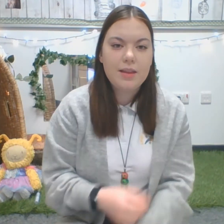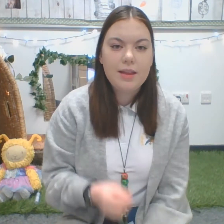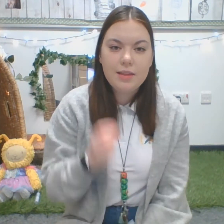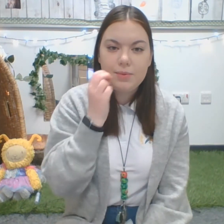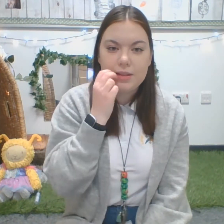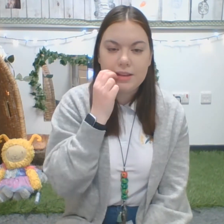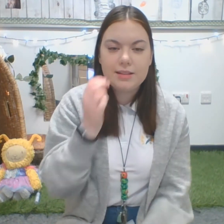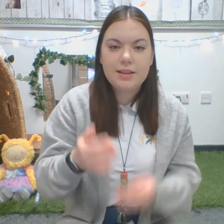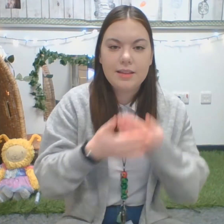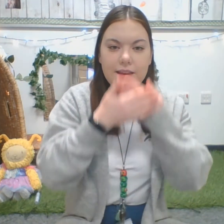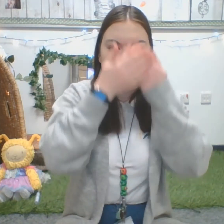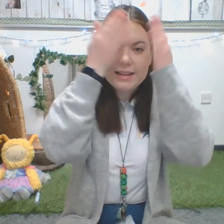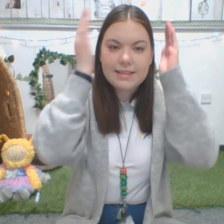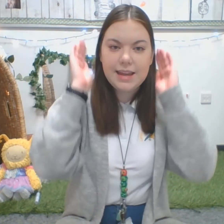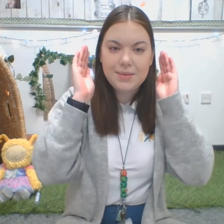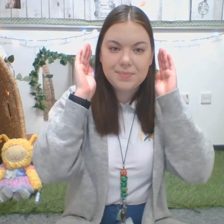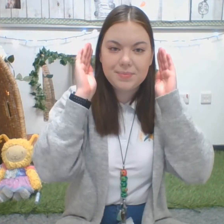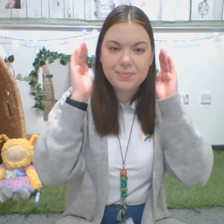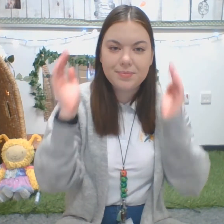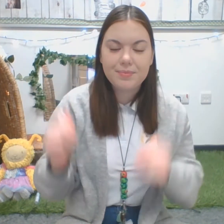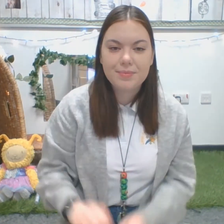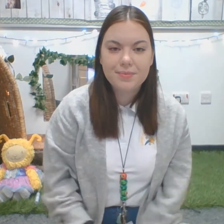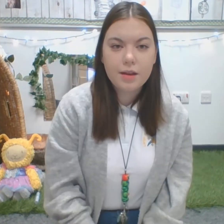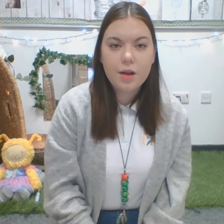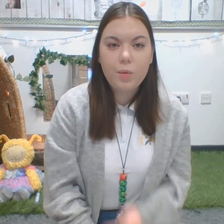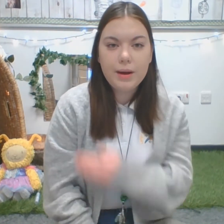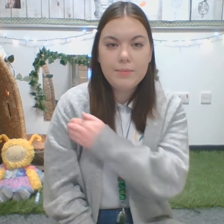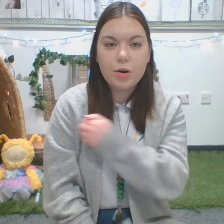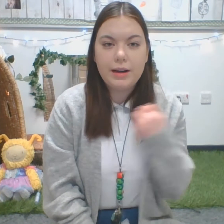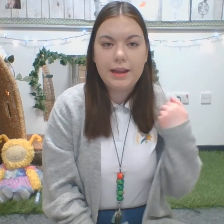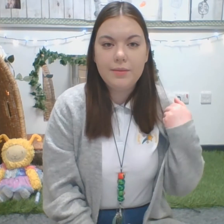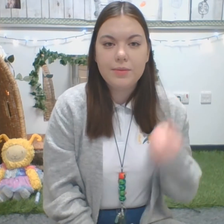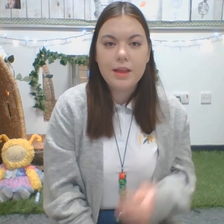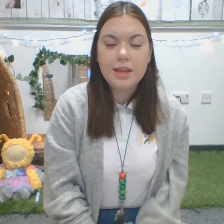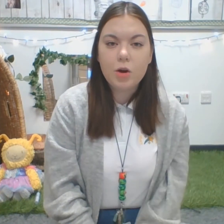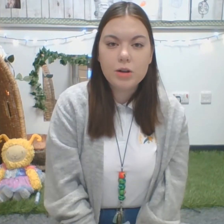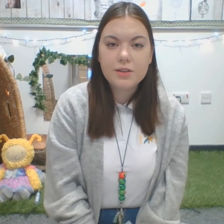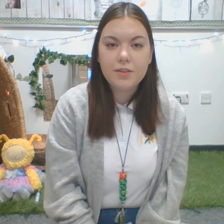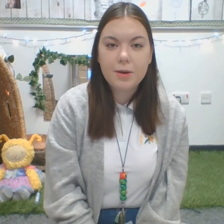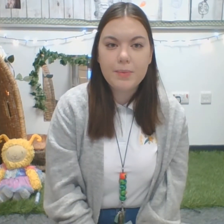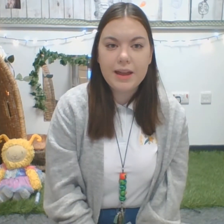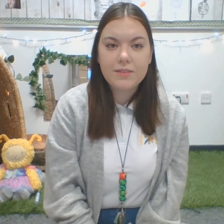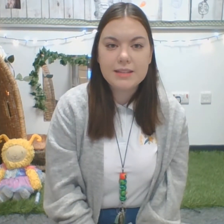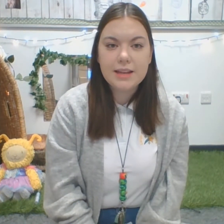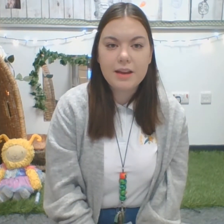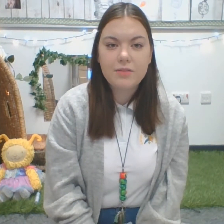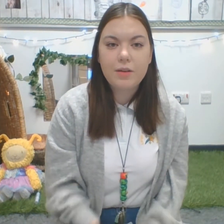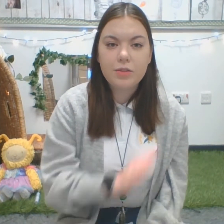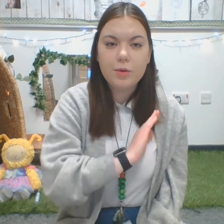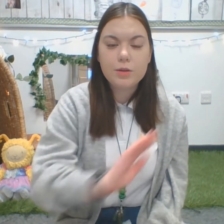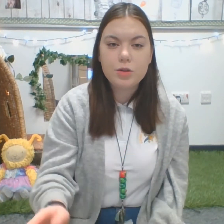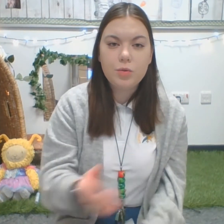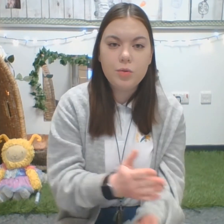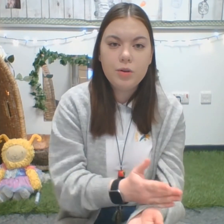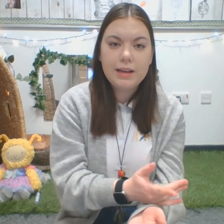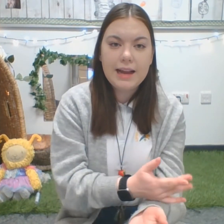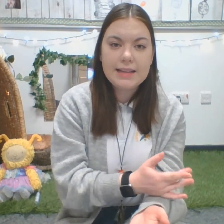would eat the next day. One morning, they got up for their breakfast and found there was no grass